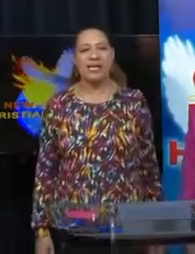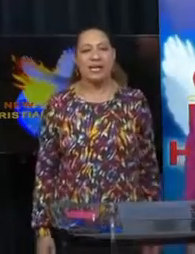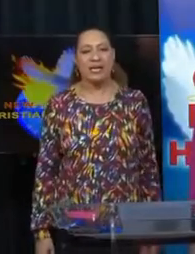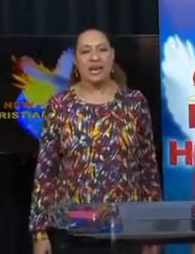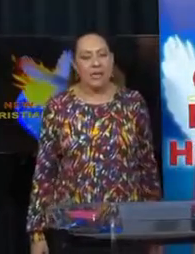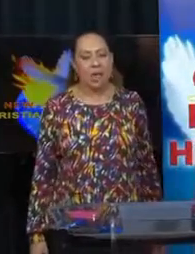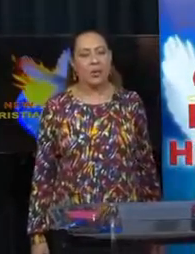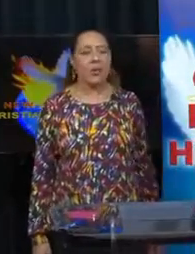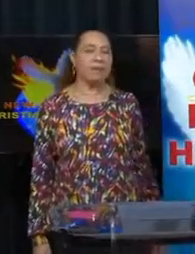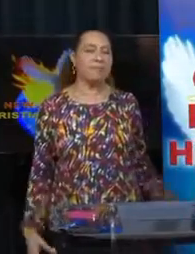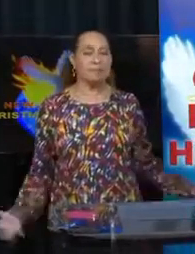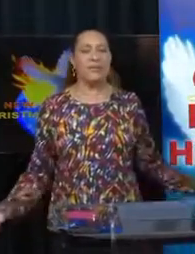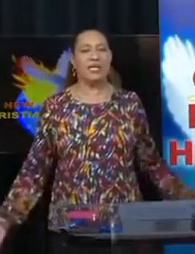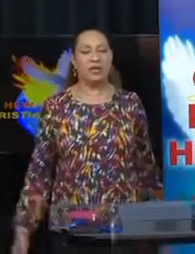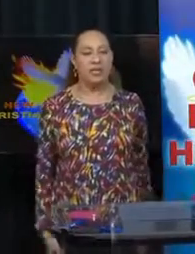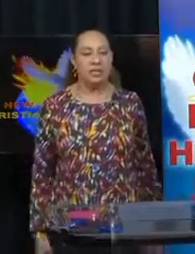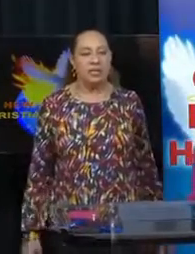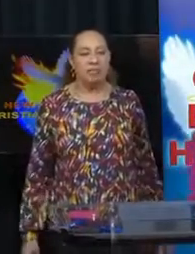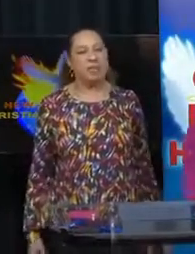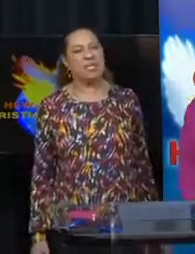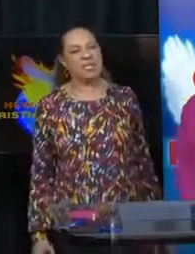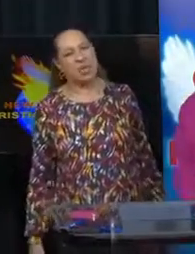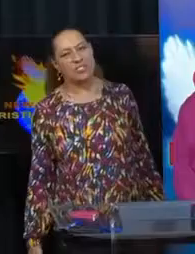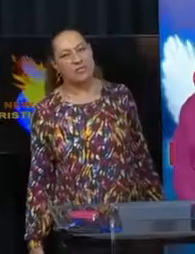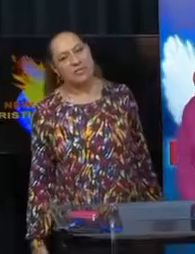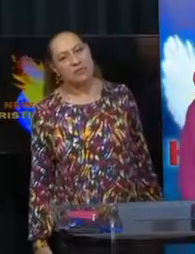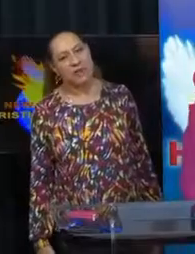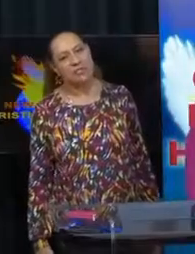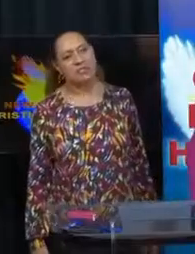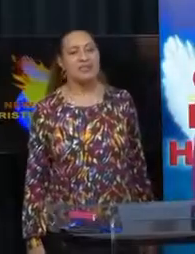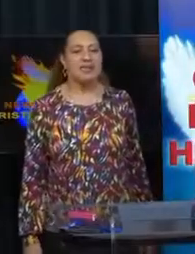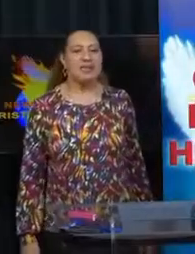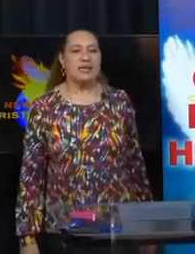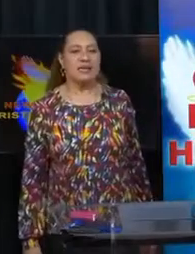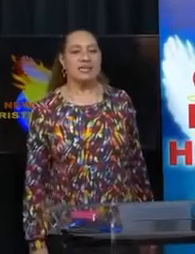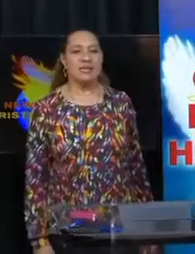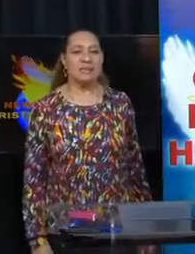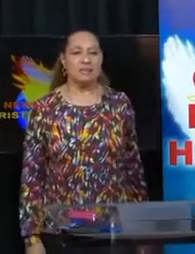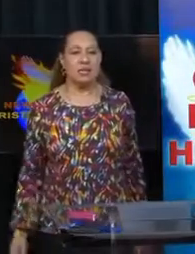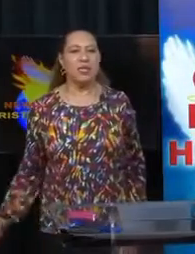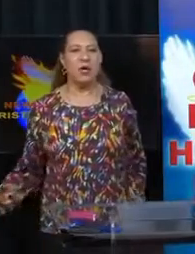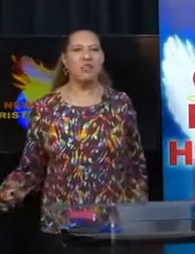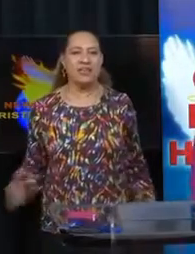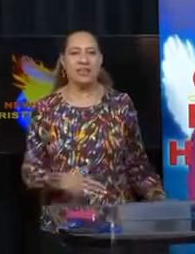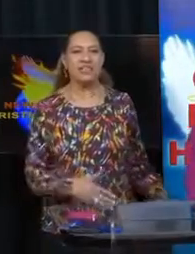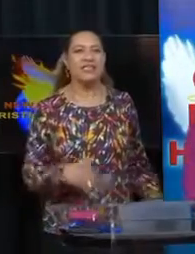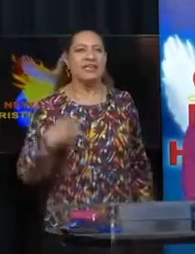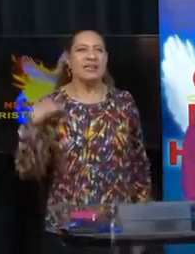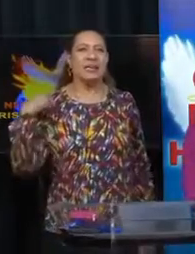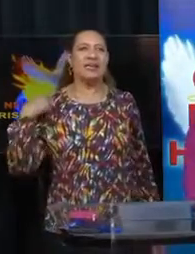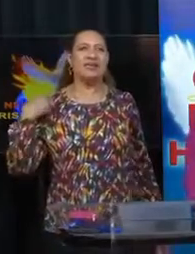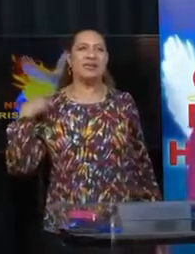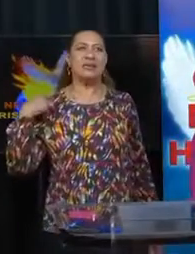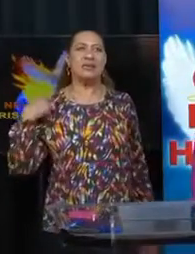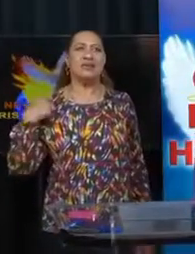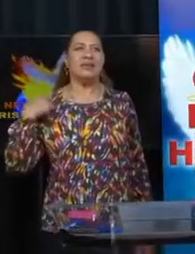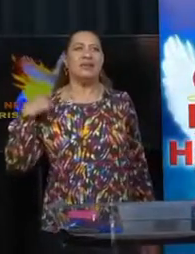and I know you know Maybe too late for some of us and you know over the years and And yeah,